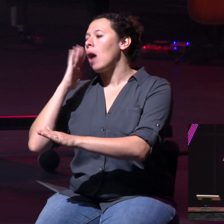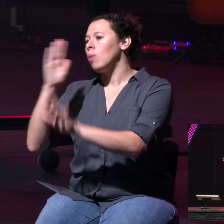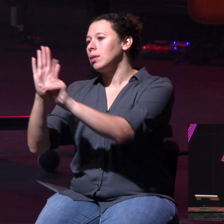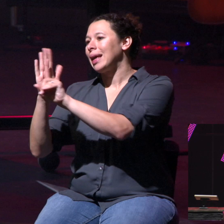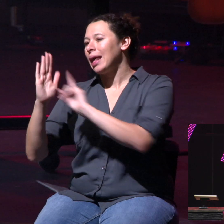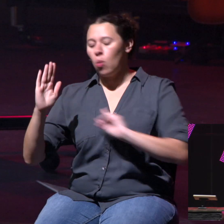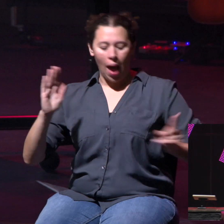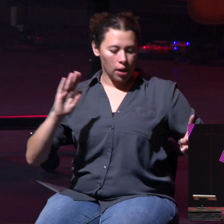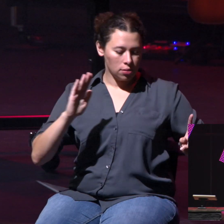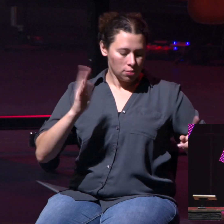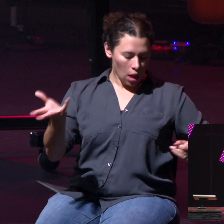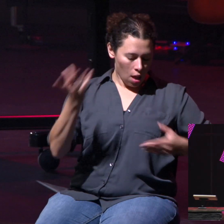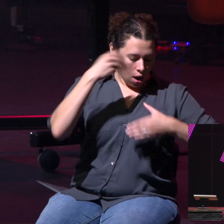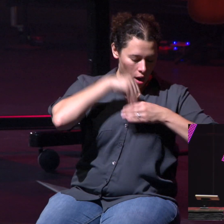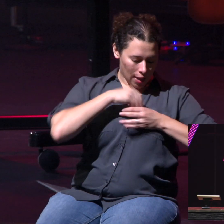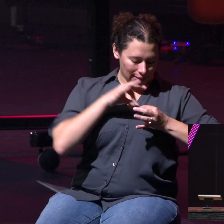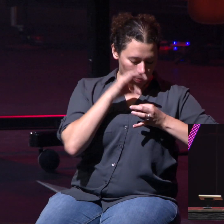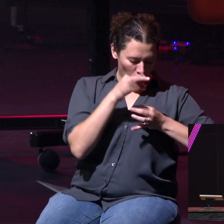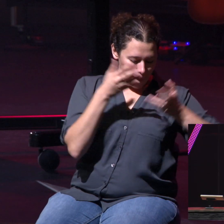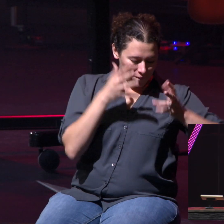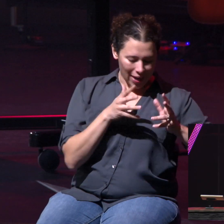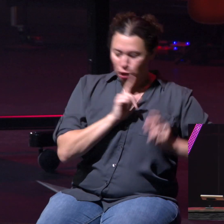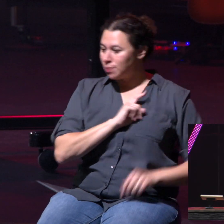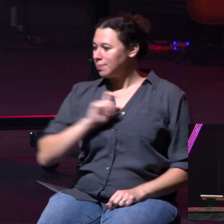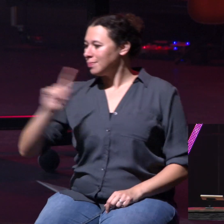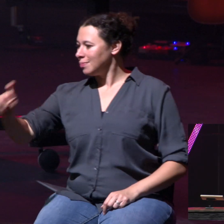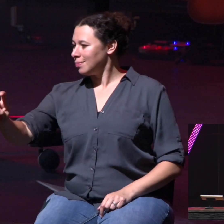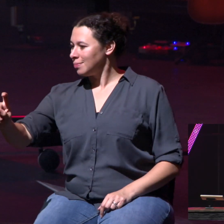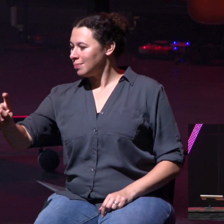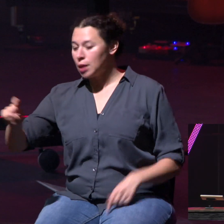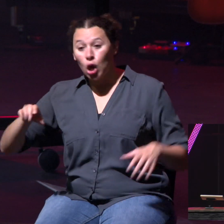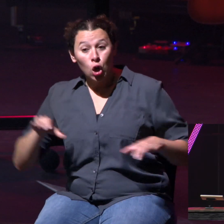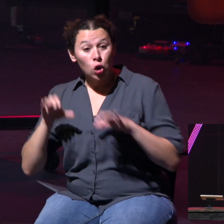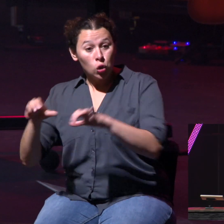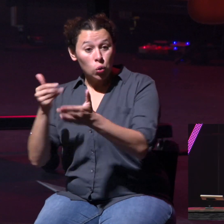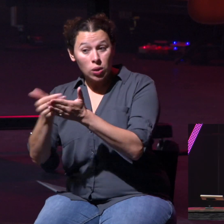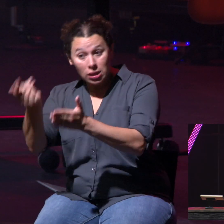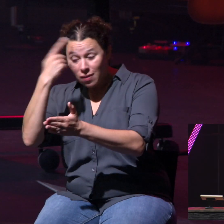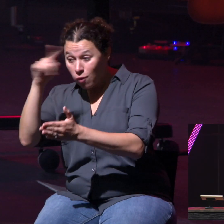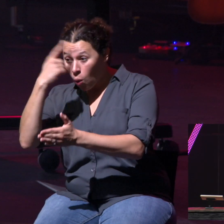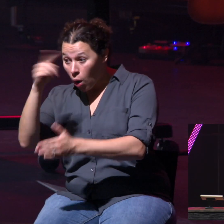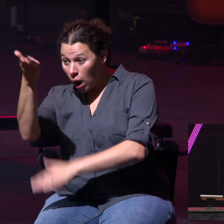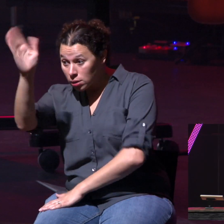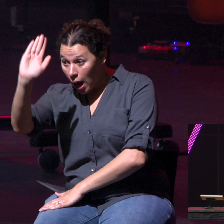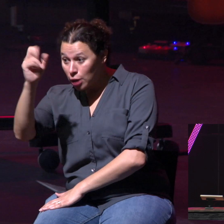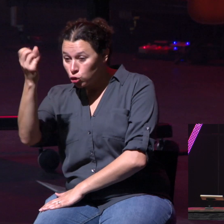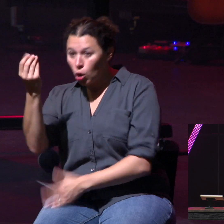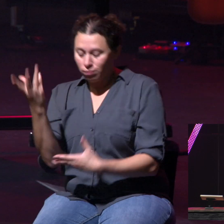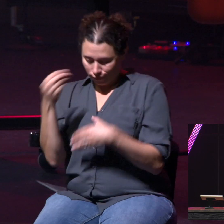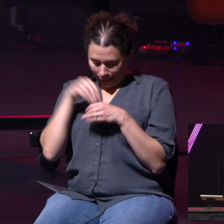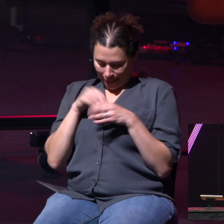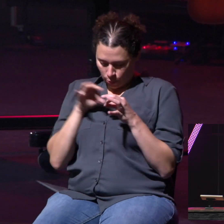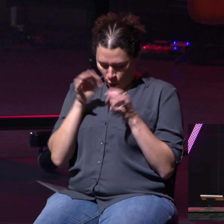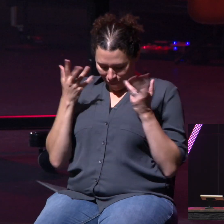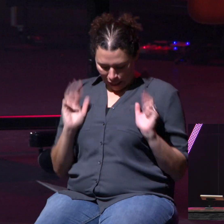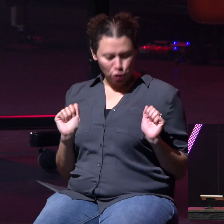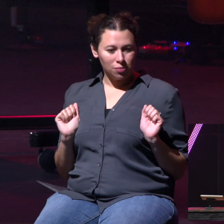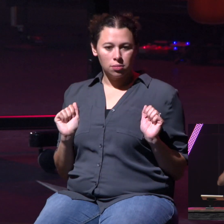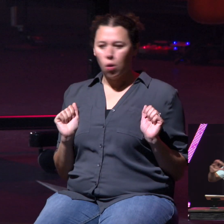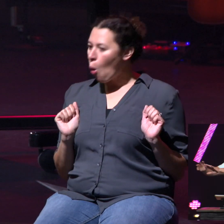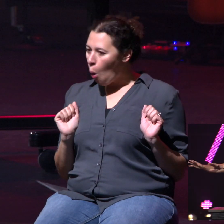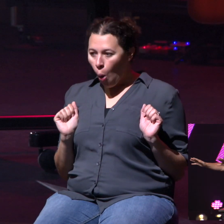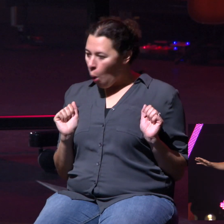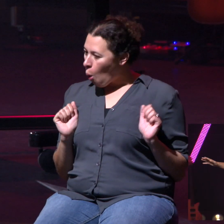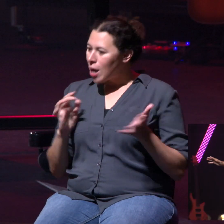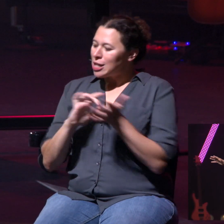God. Let me do things for God so that I can be filled with the Spirit of God. But it was Jesus being filled with the Spirit of God so that he could